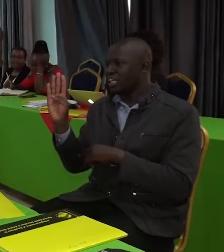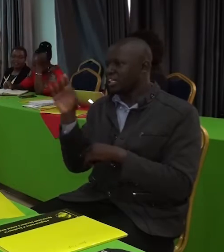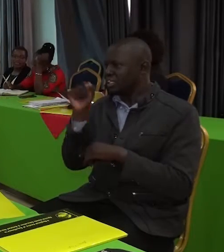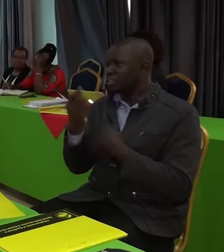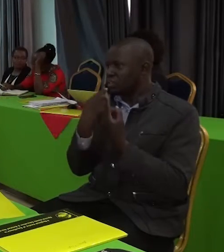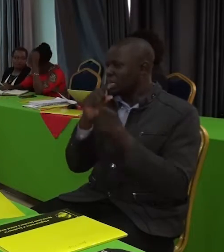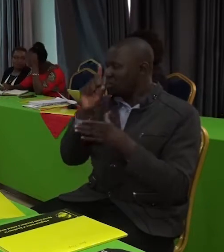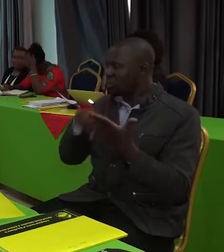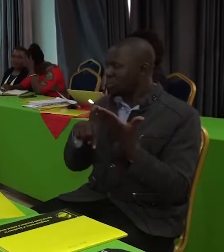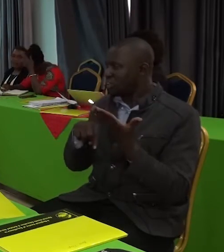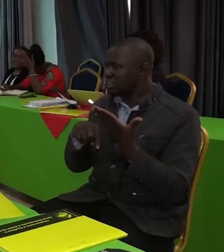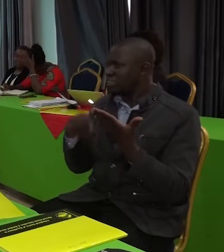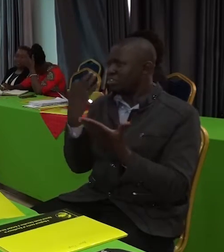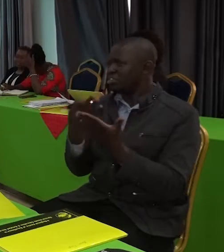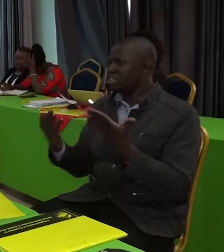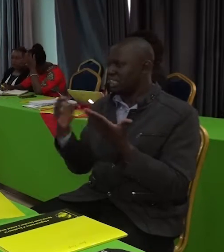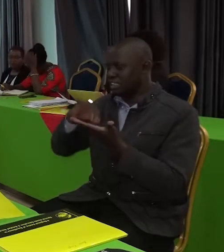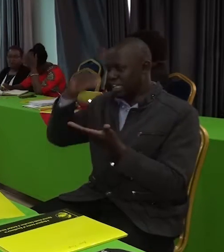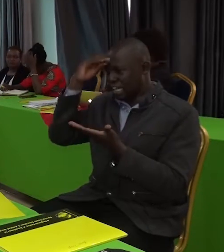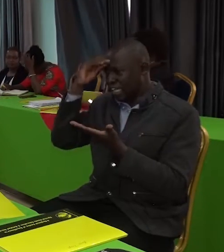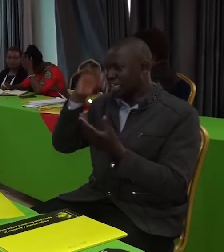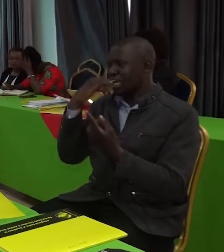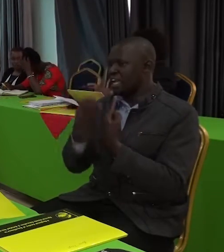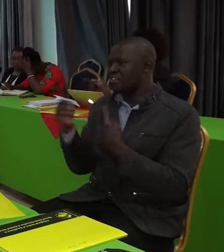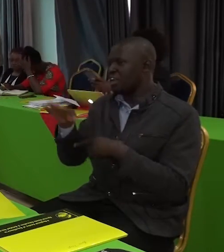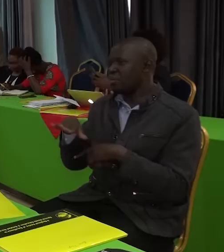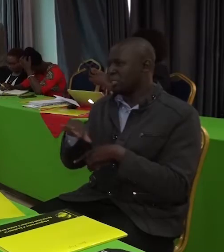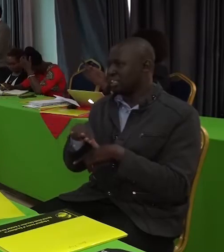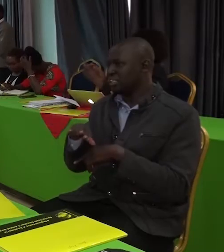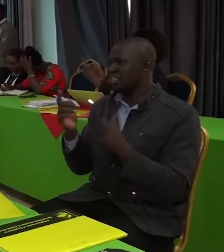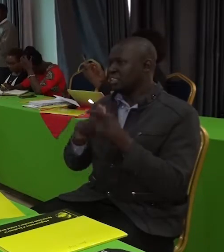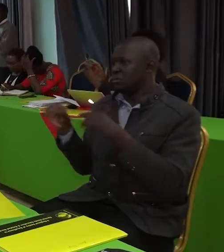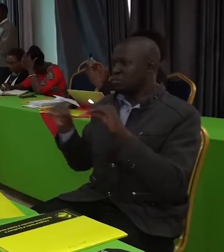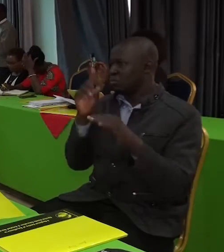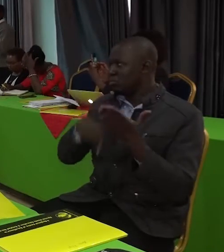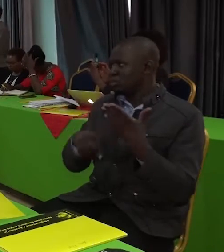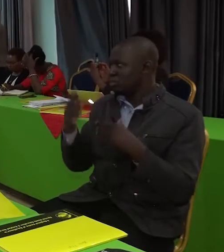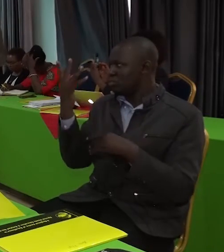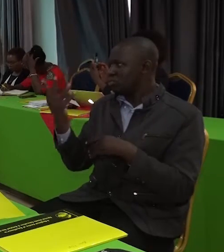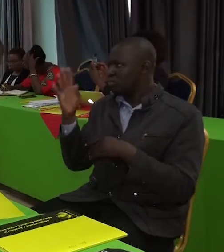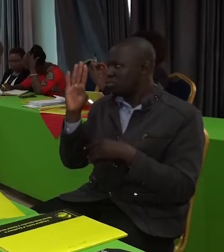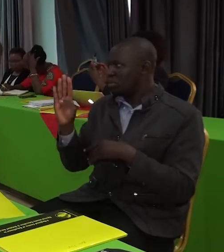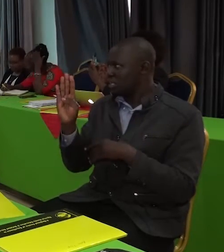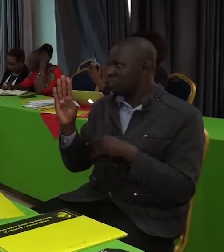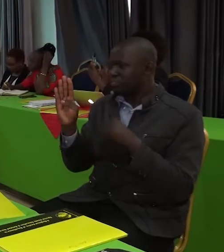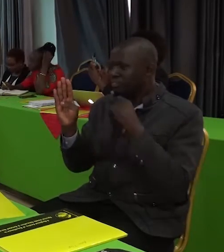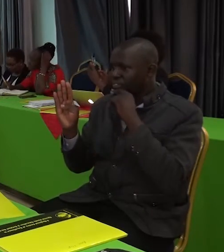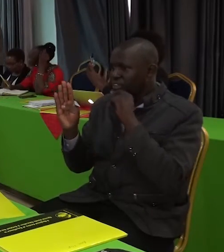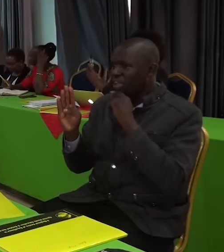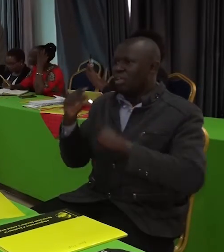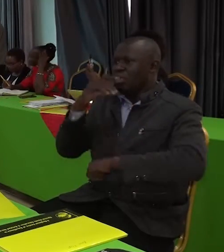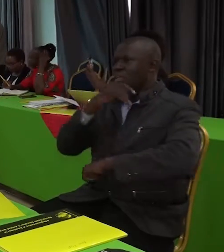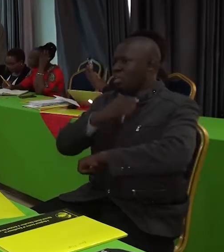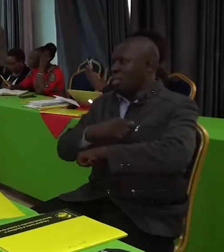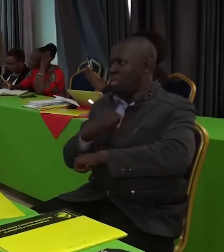about facilities and learning environment. Mr. Rika, move to 4B, or is it Felix?